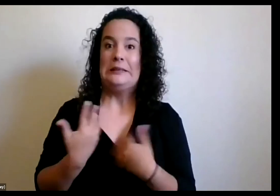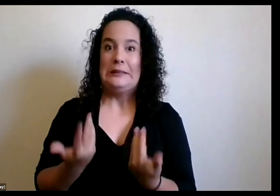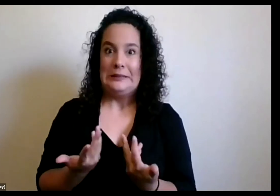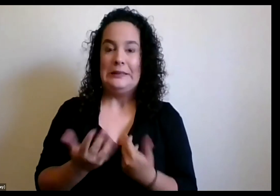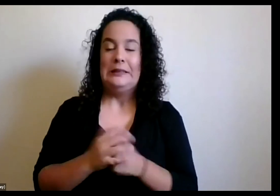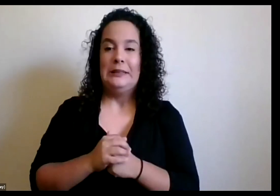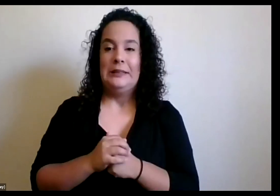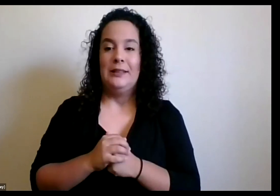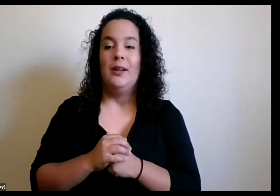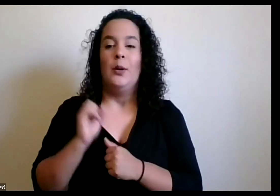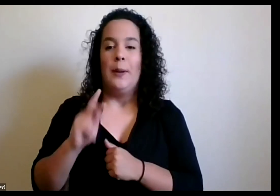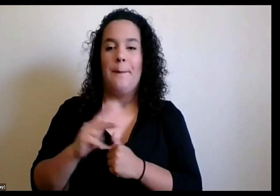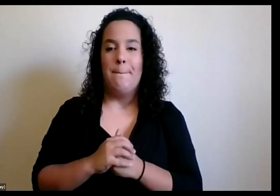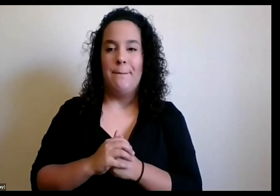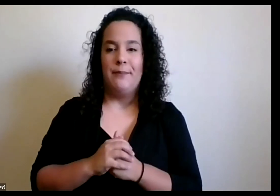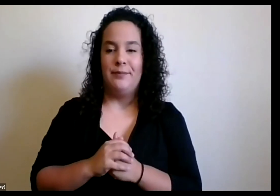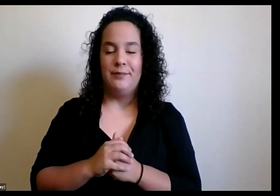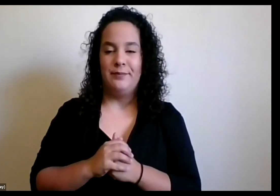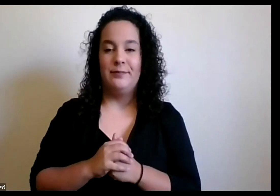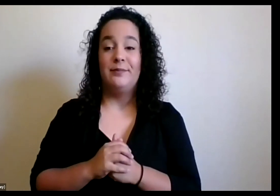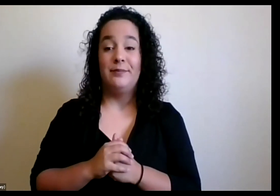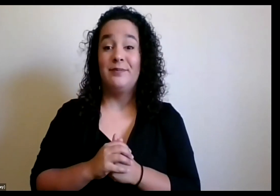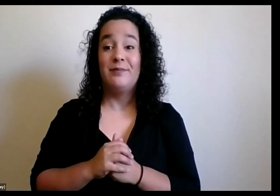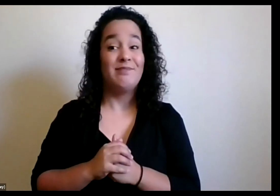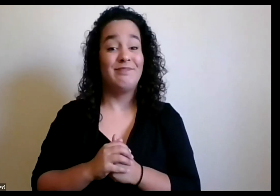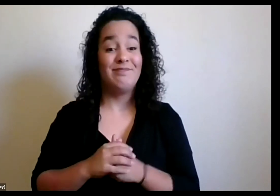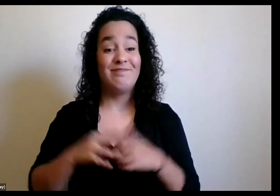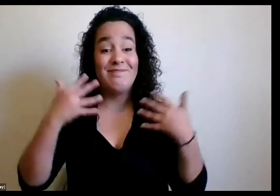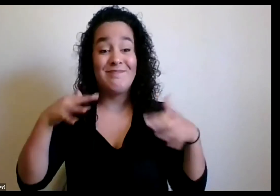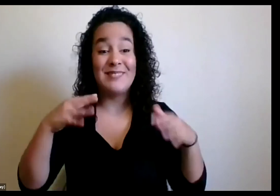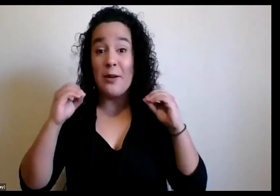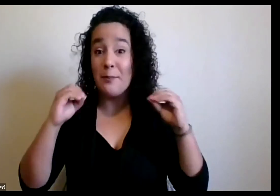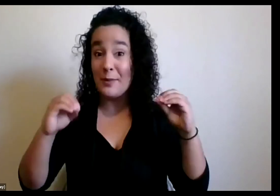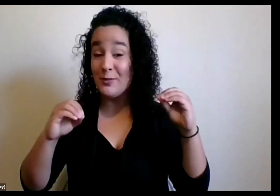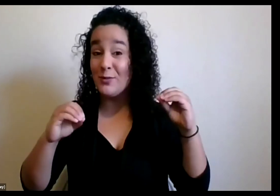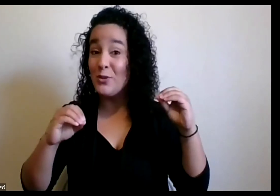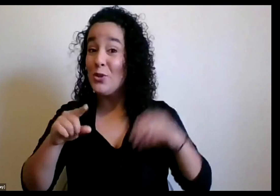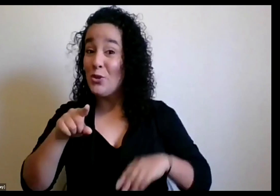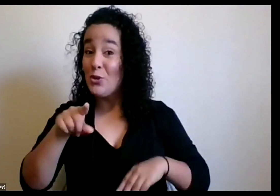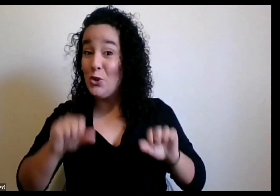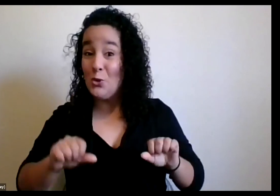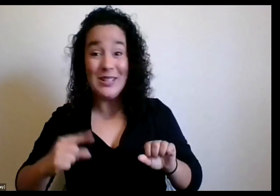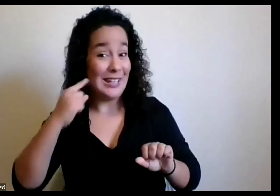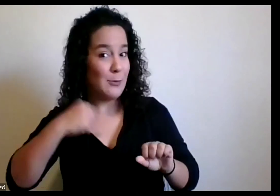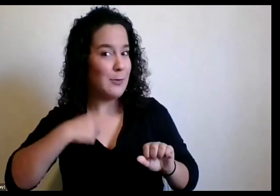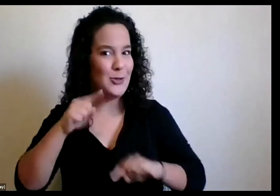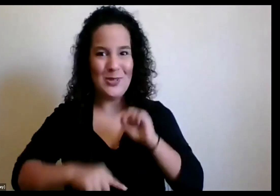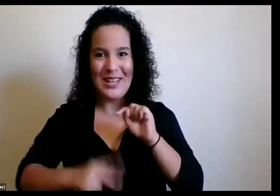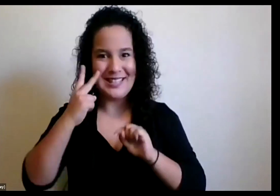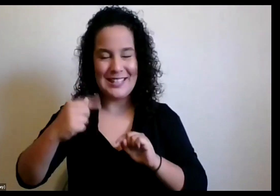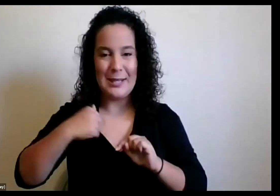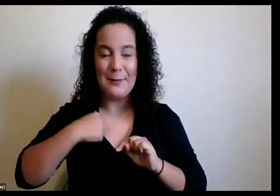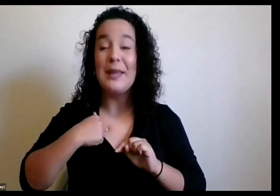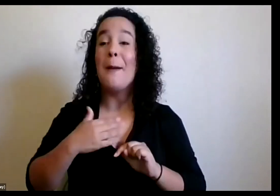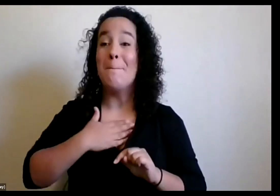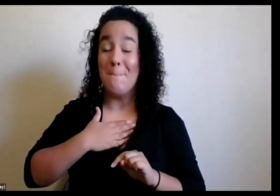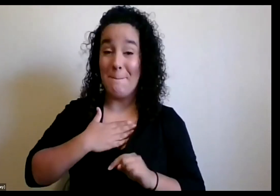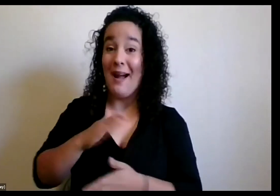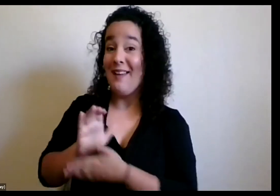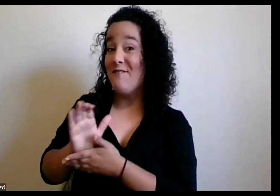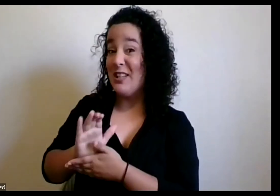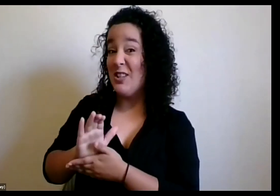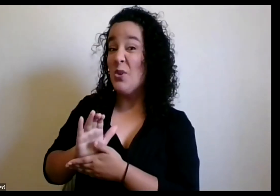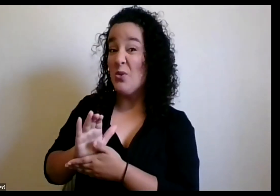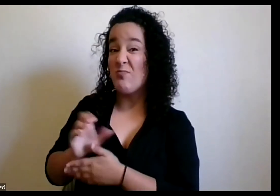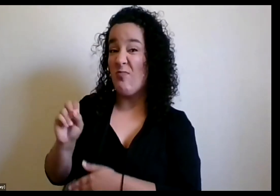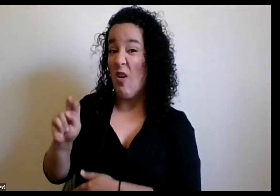Right. So we don't have sound. Well, you can hear me, but you can't see me. All right. My video's on, so maybe the tech